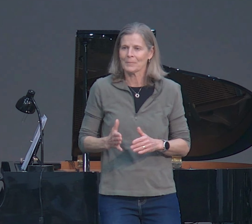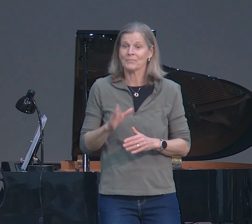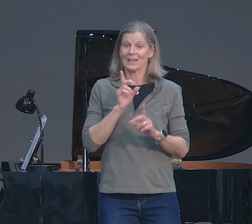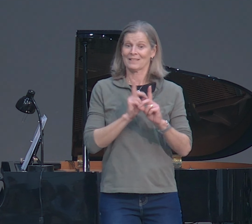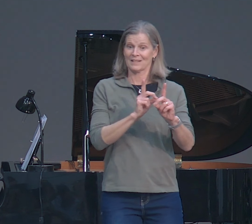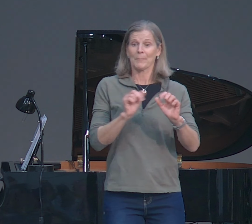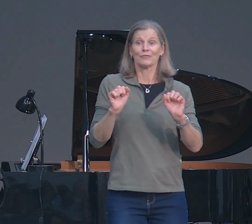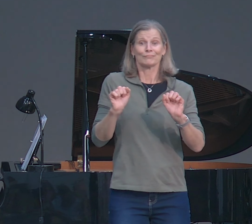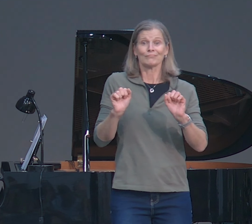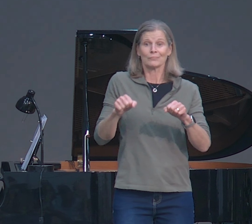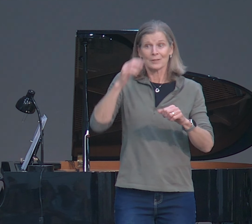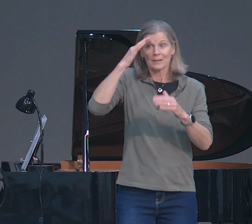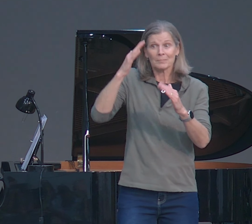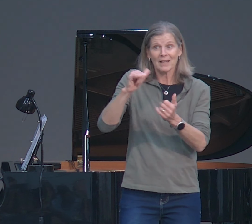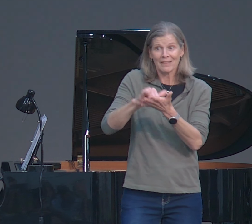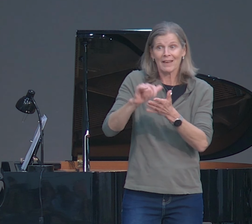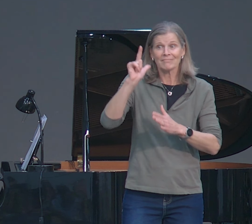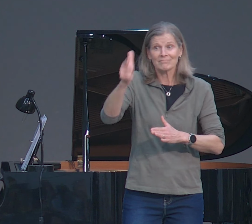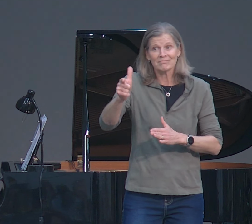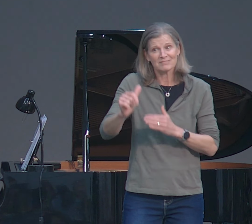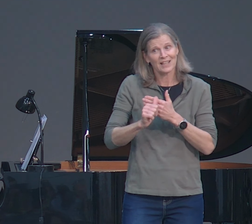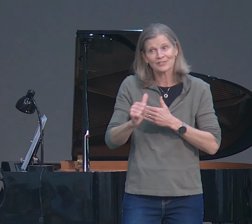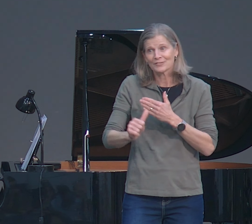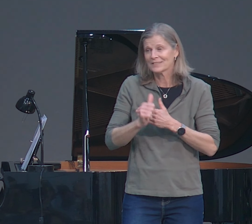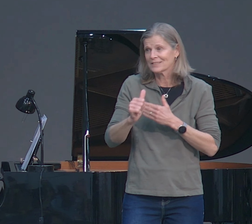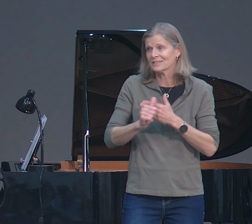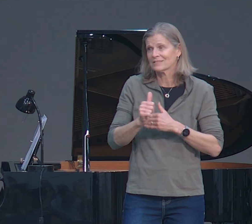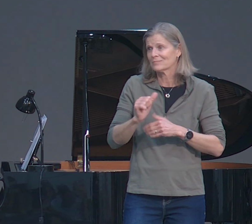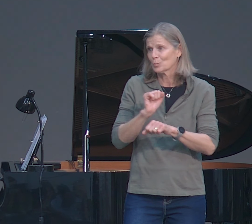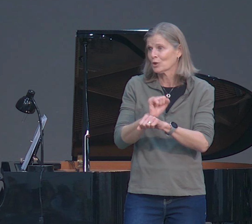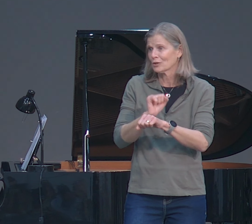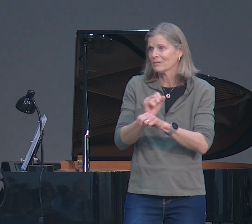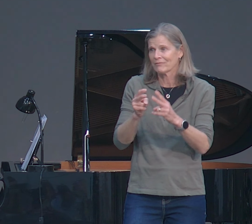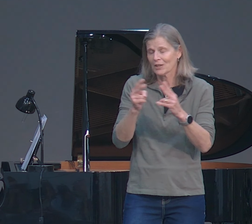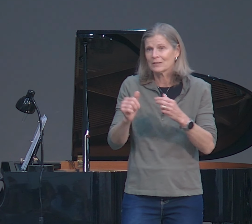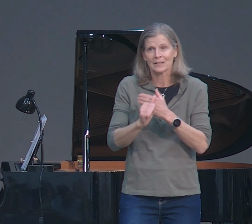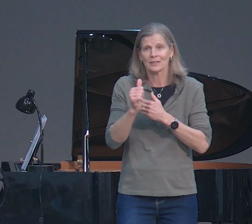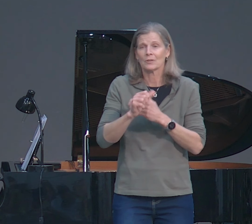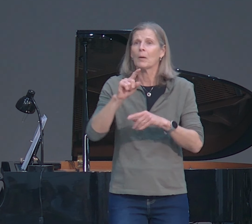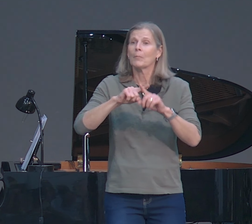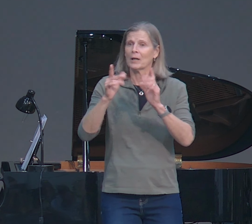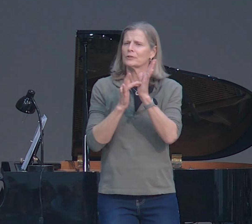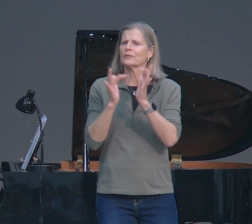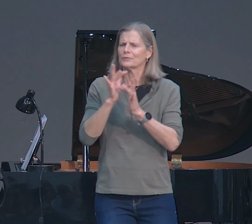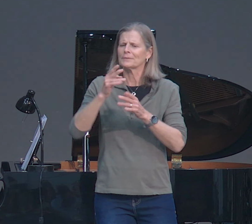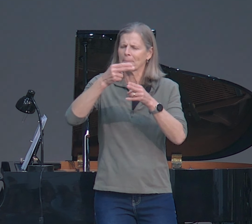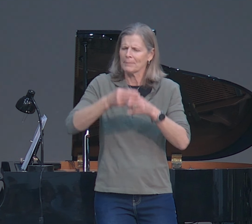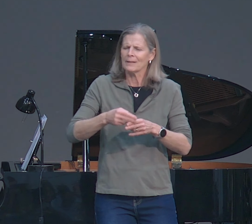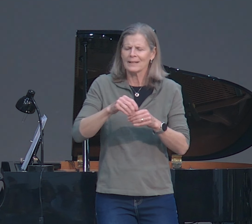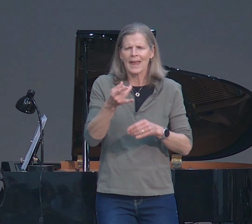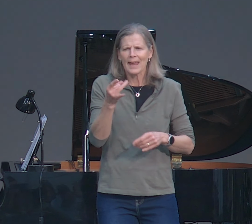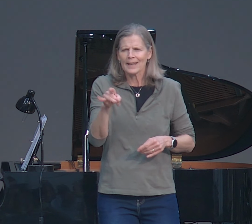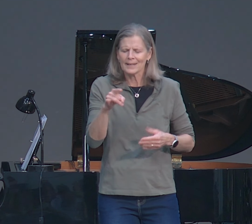could expect this. It's a dangerous mission. But Jesus mentions something in verse